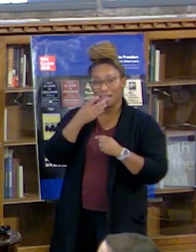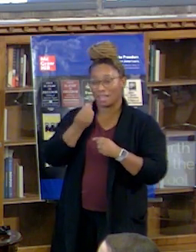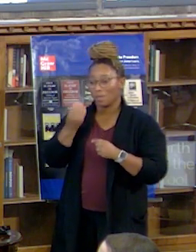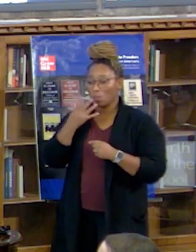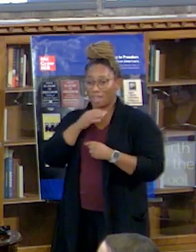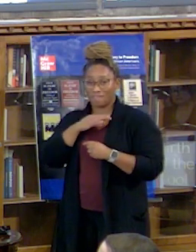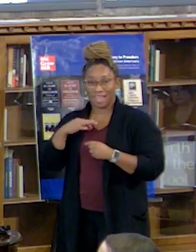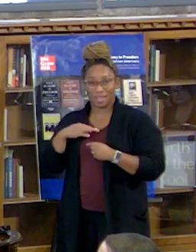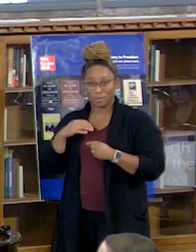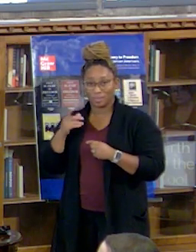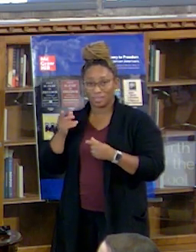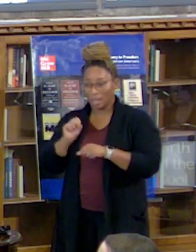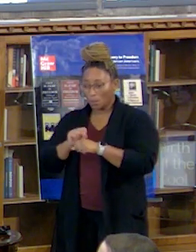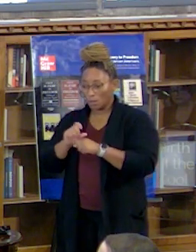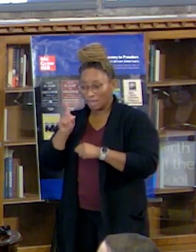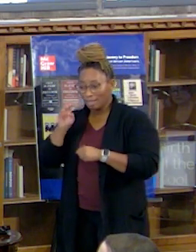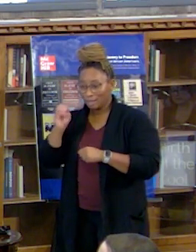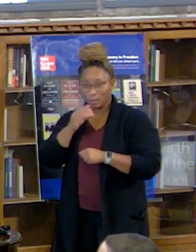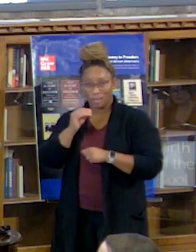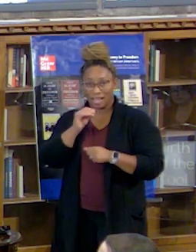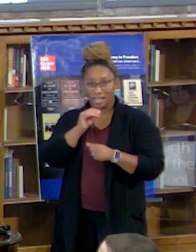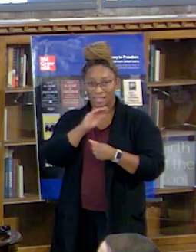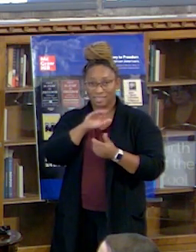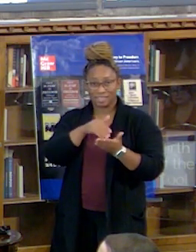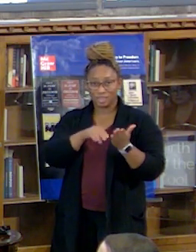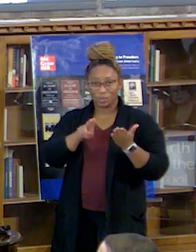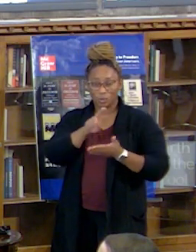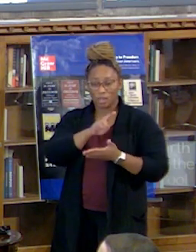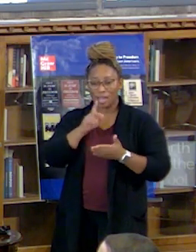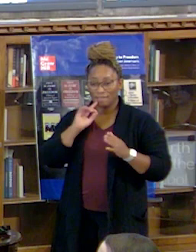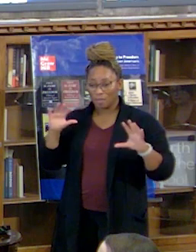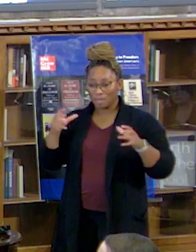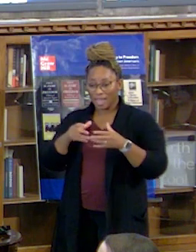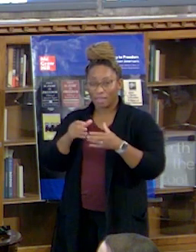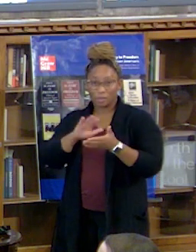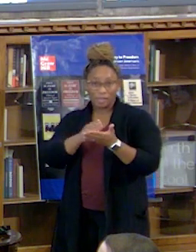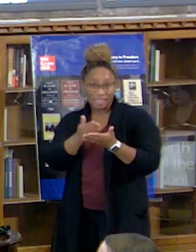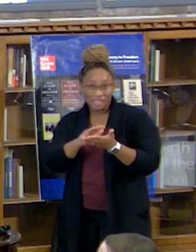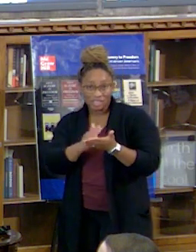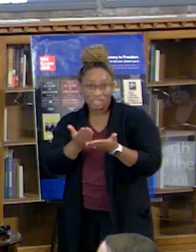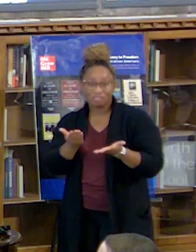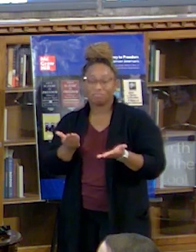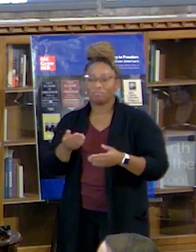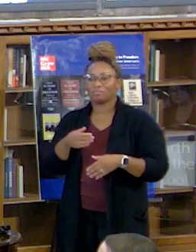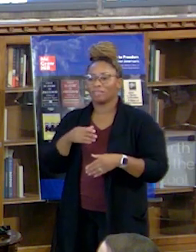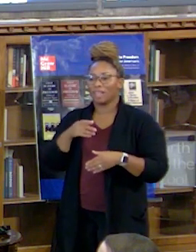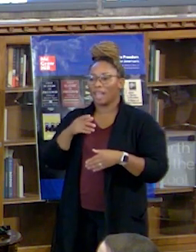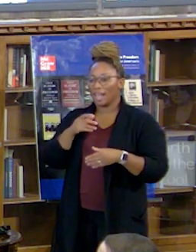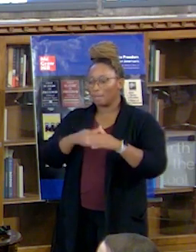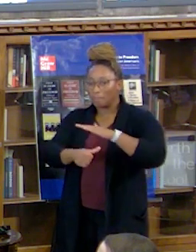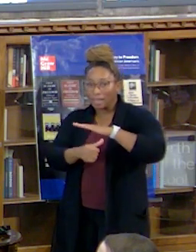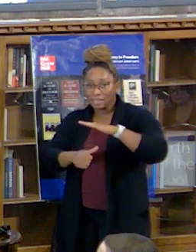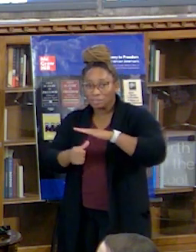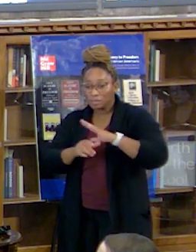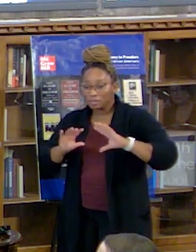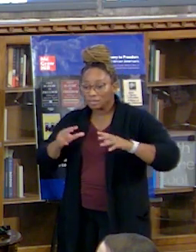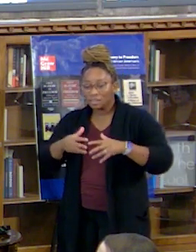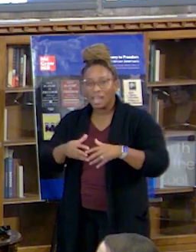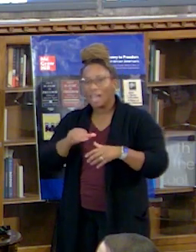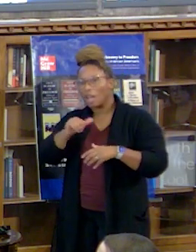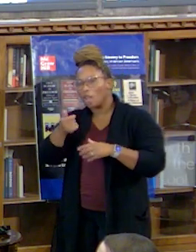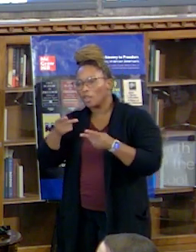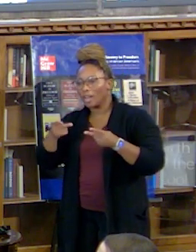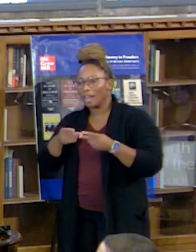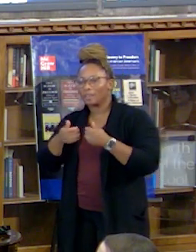faculty at Duke and Century who would Gather in each other's kitens and basements and other